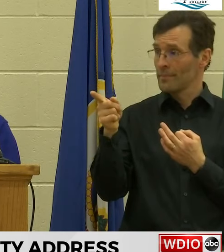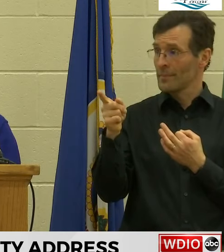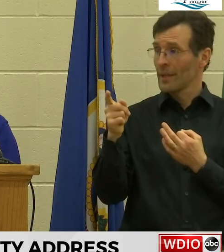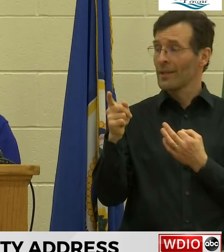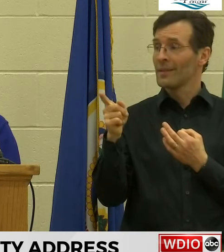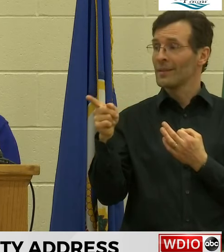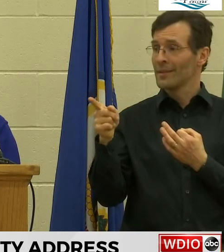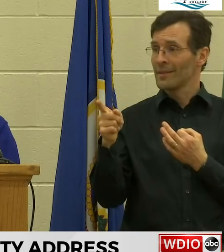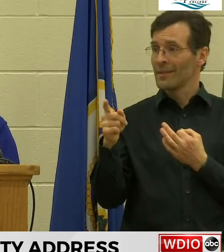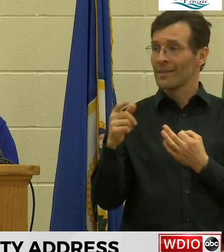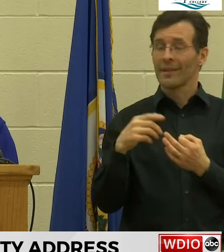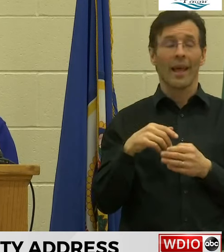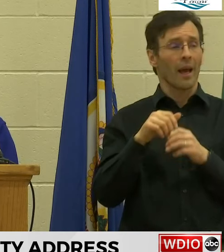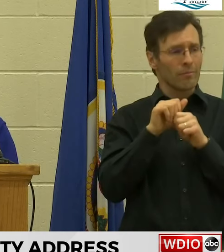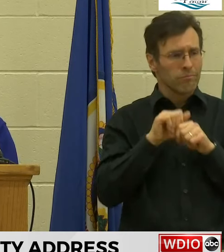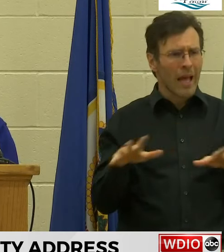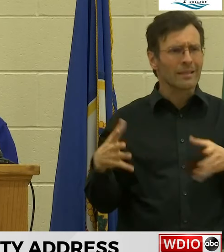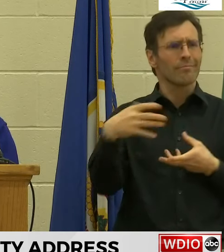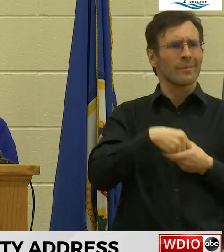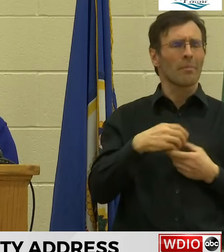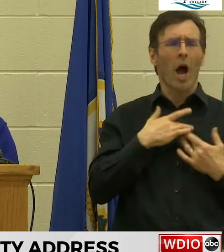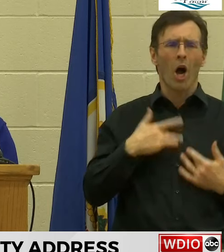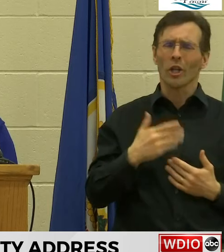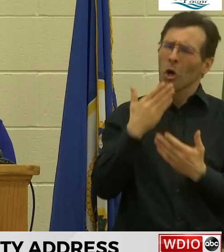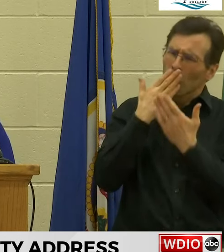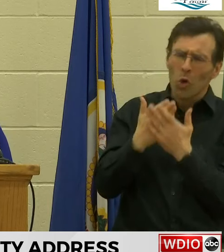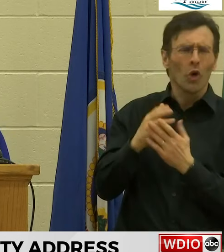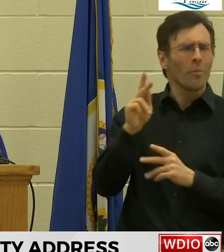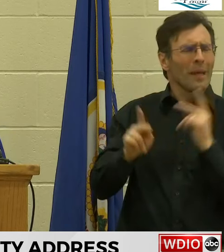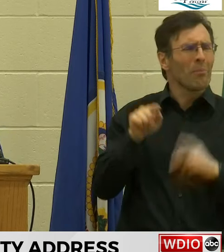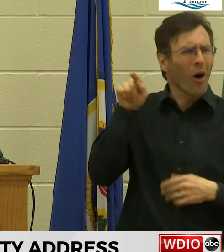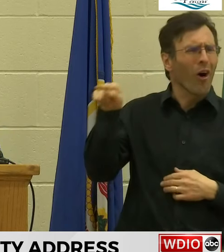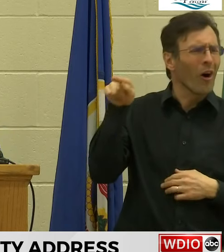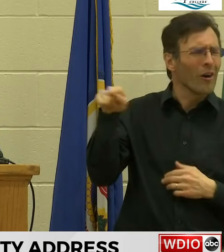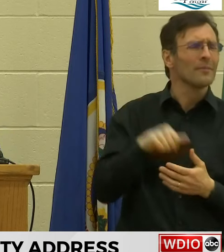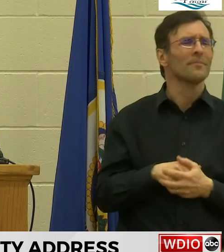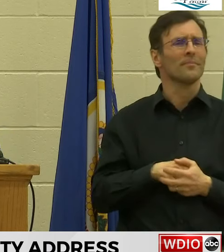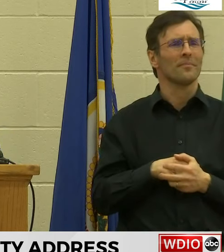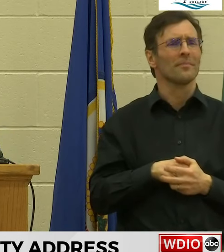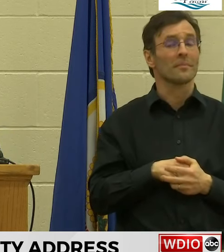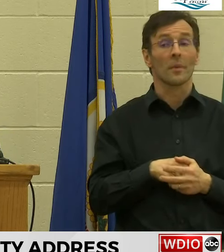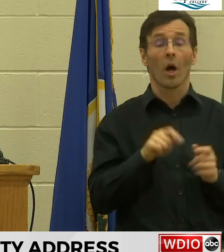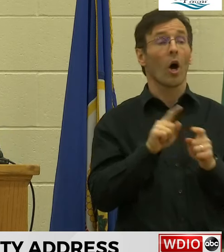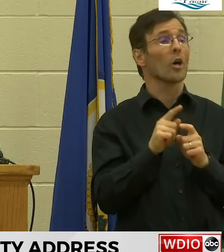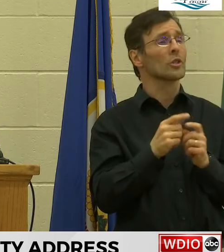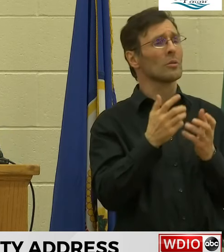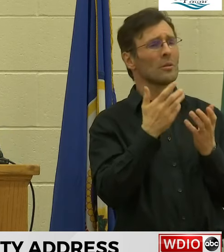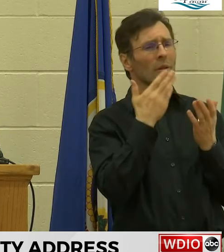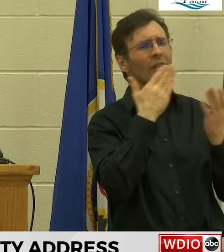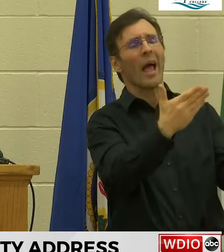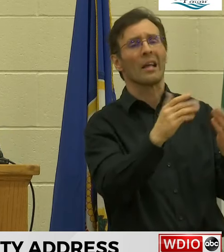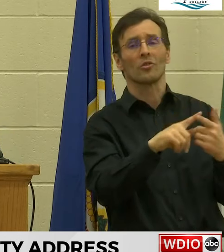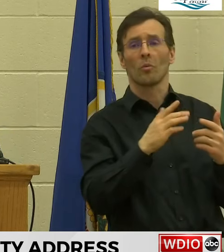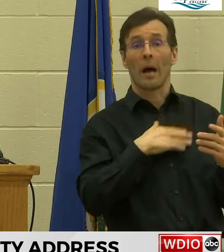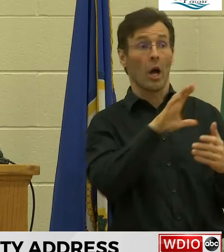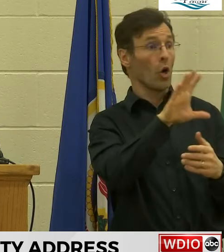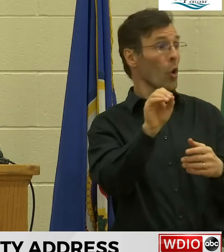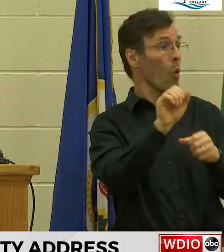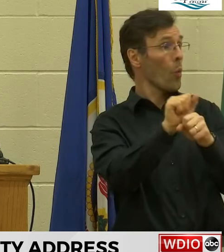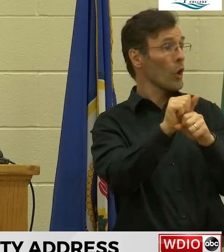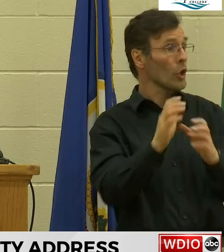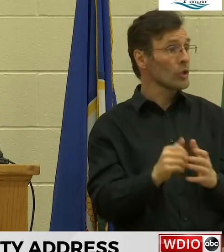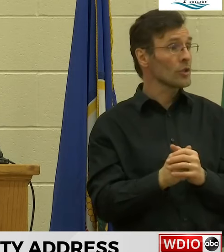are the blessing that are in my heart, and they're just good people. I also want to give a shout out to my coworkers,